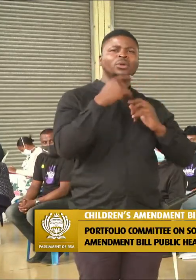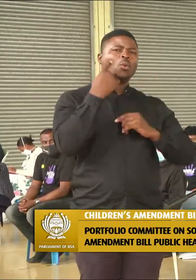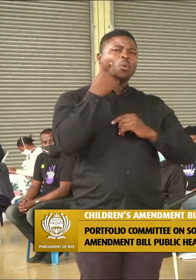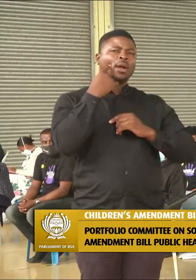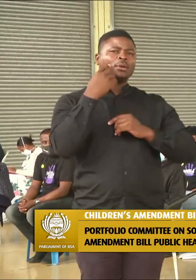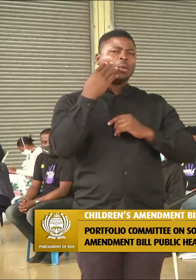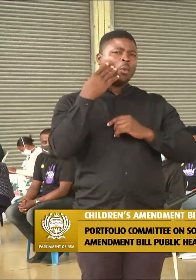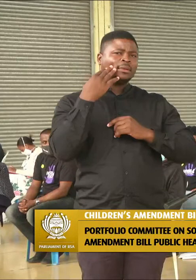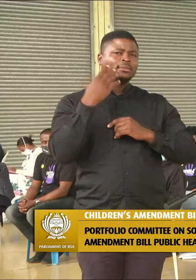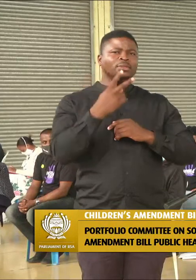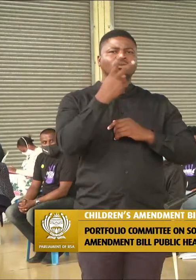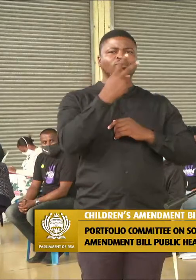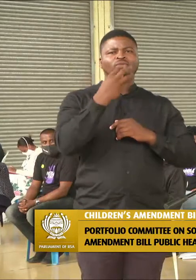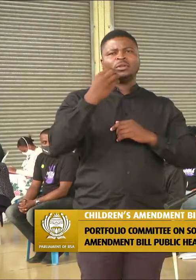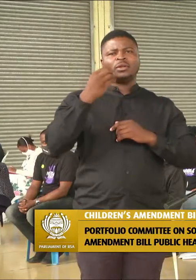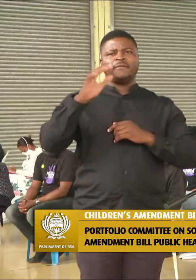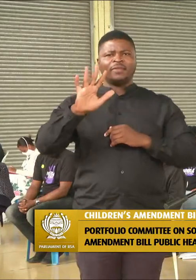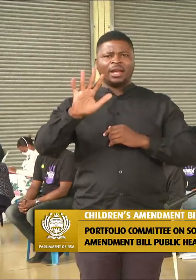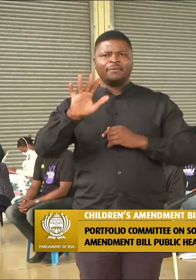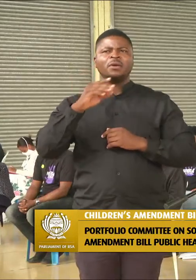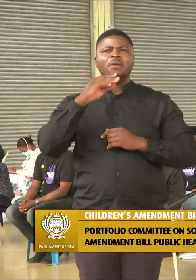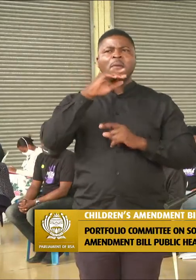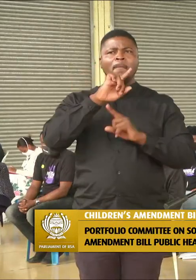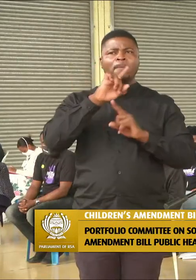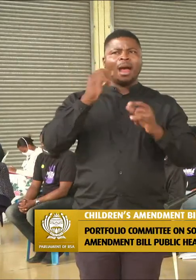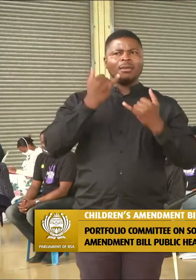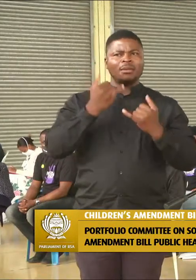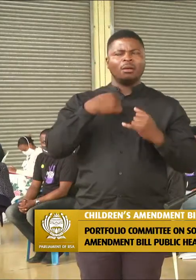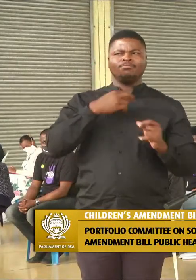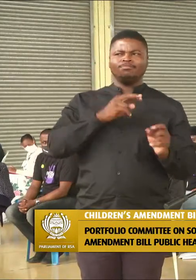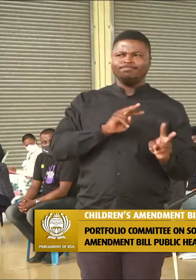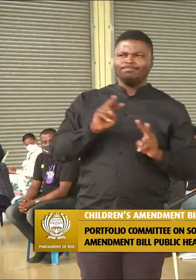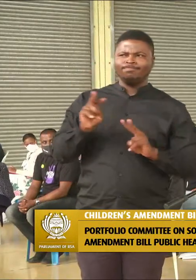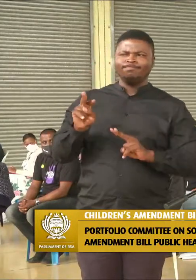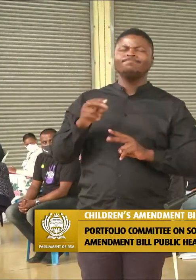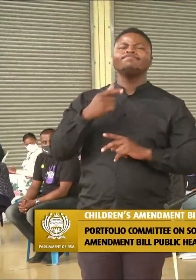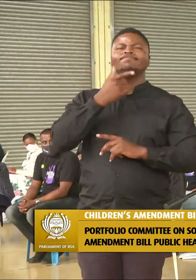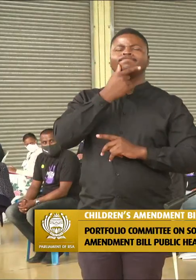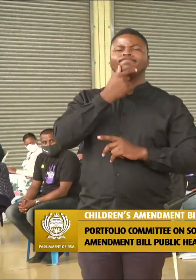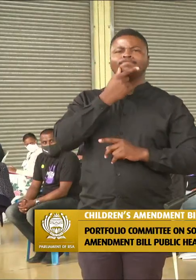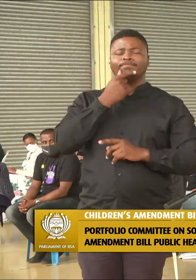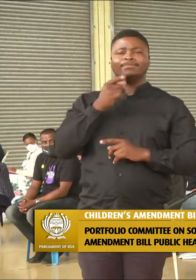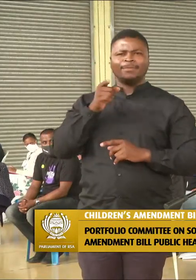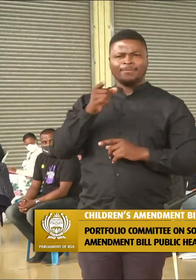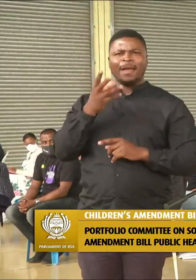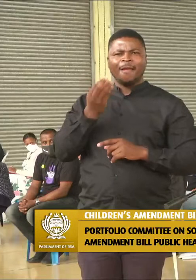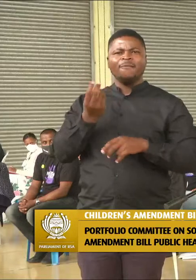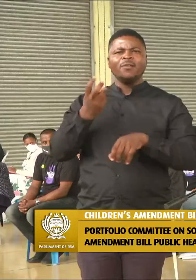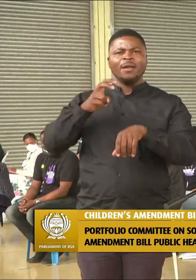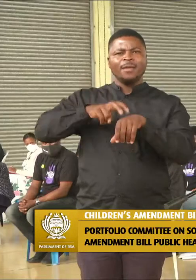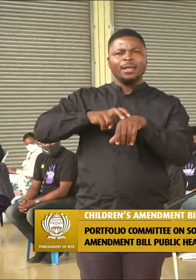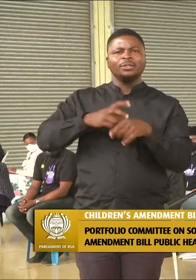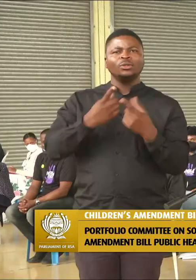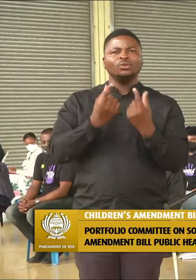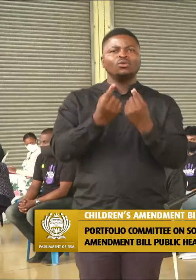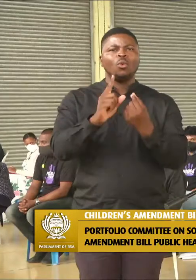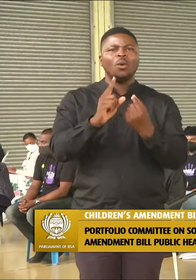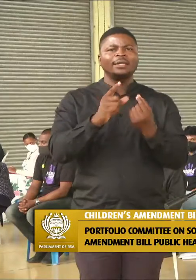isidingo yokuthi kuvulwe ama center